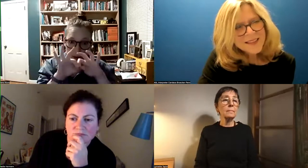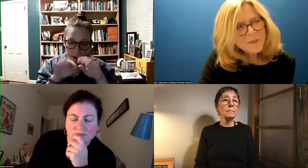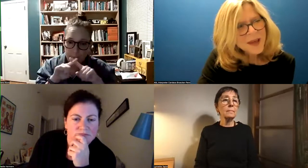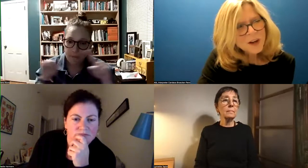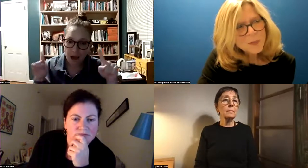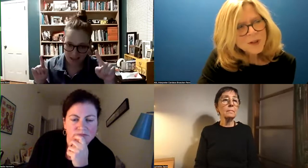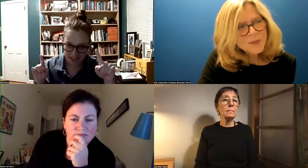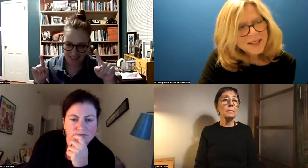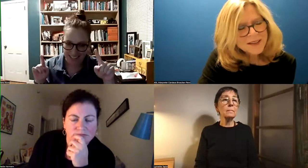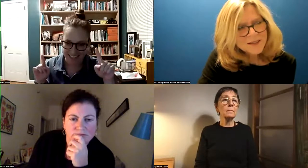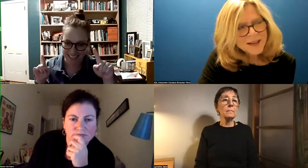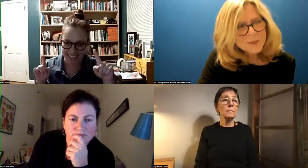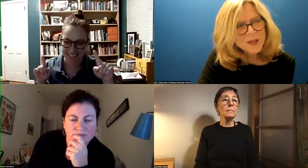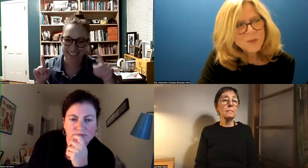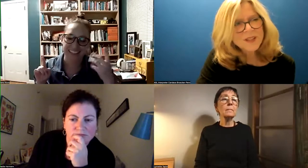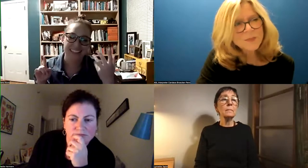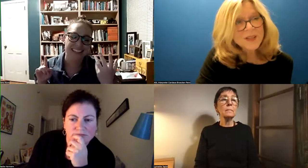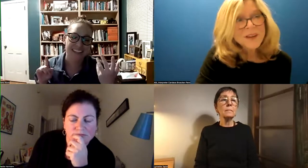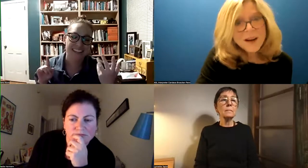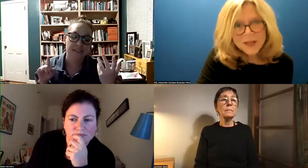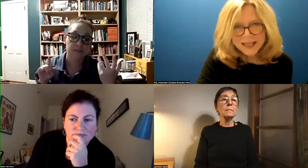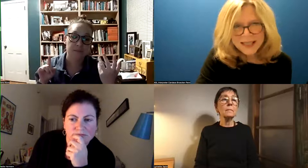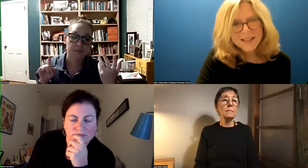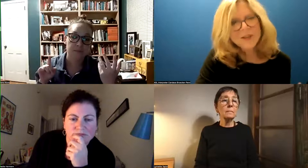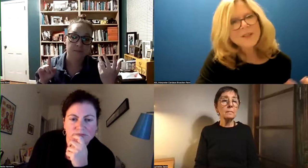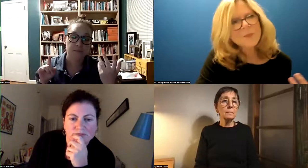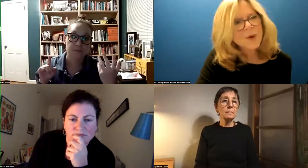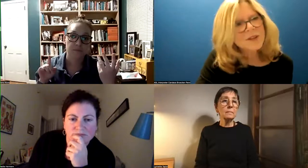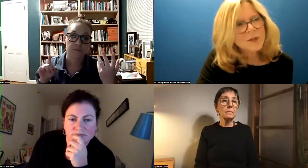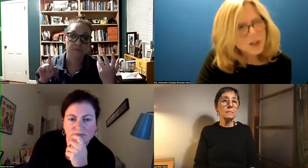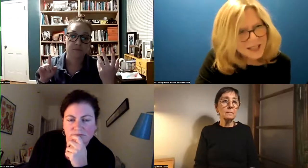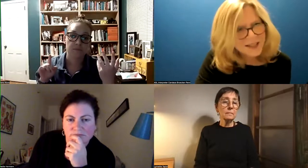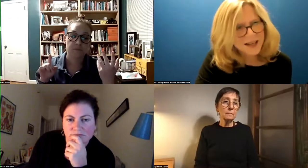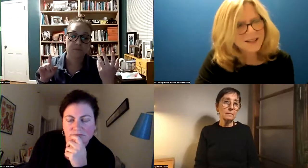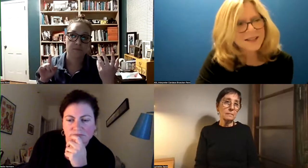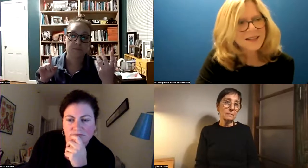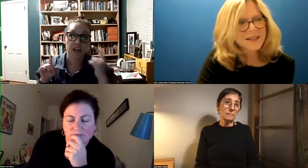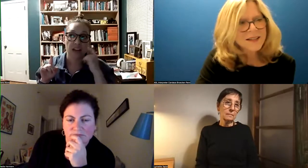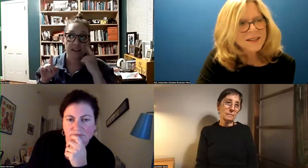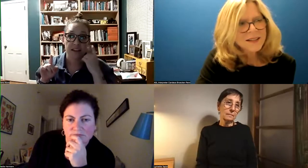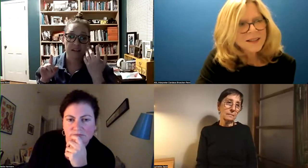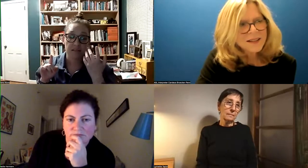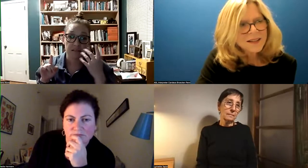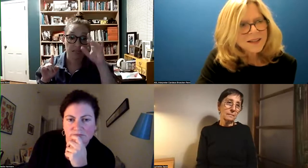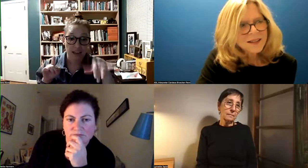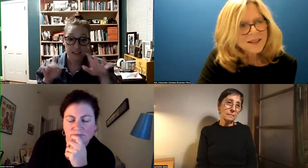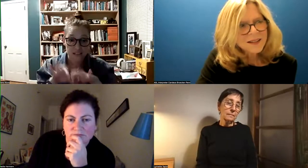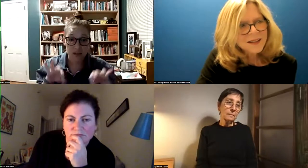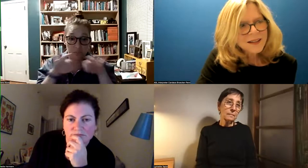I think the medical perspective has been what's been dominant, and so it's important to address that.